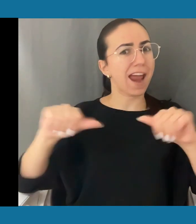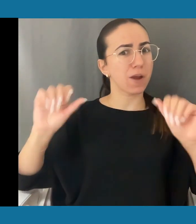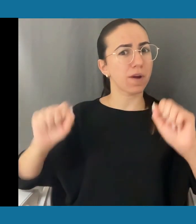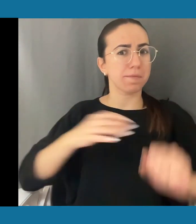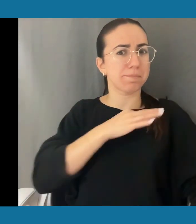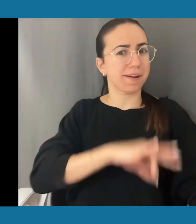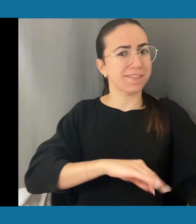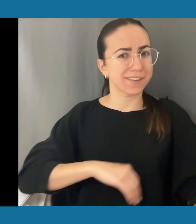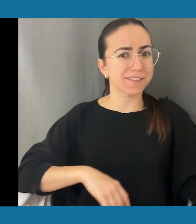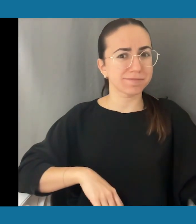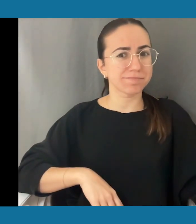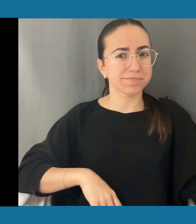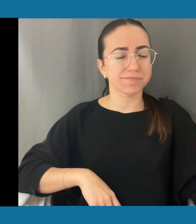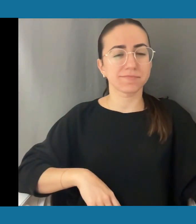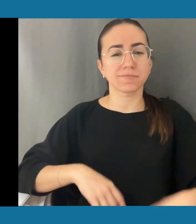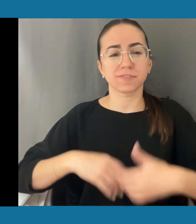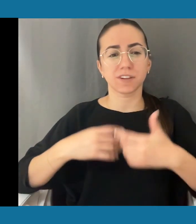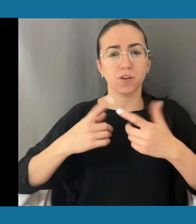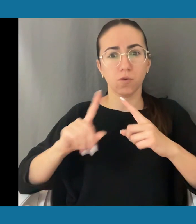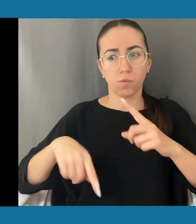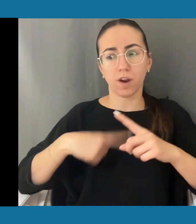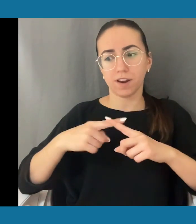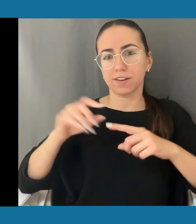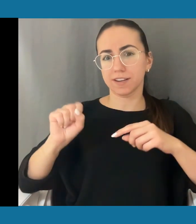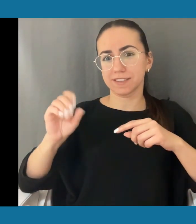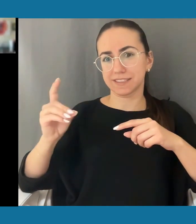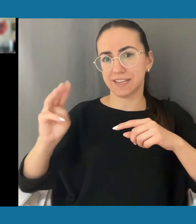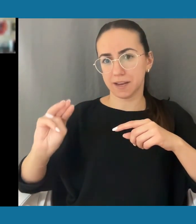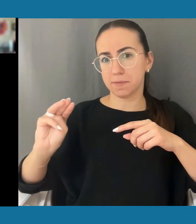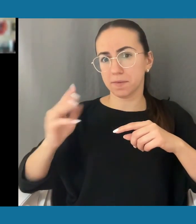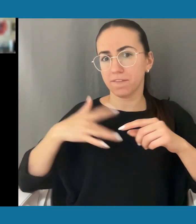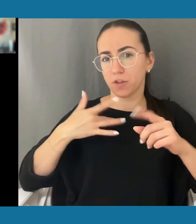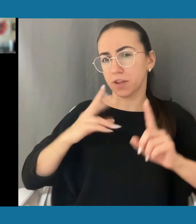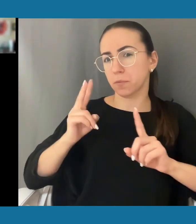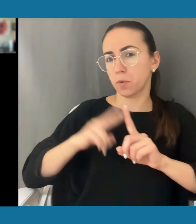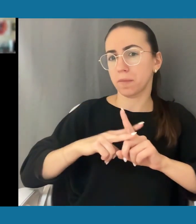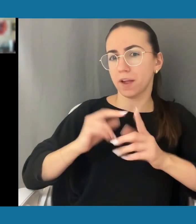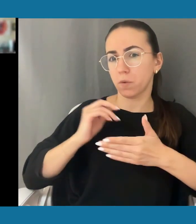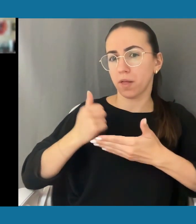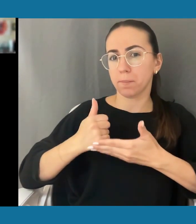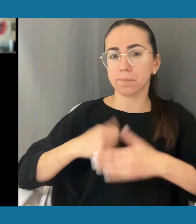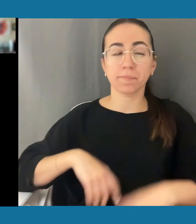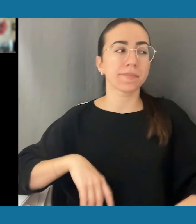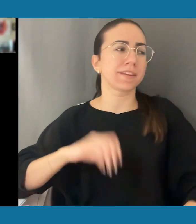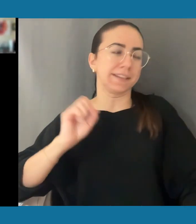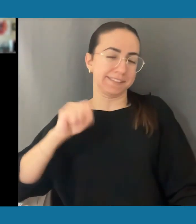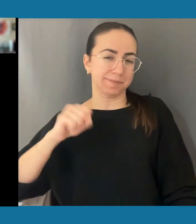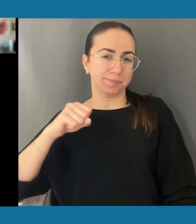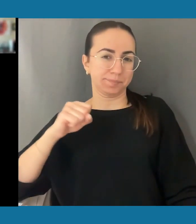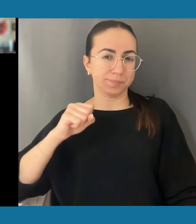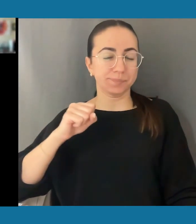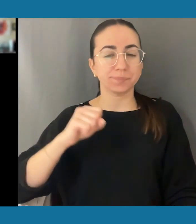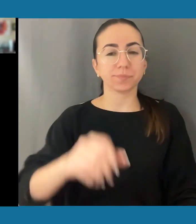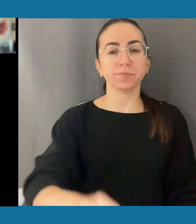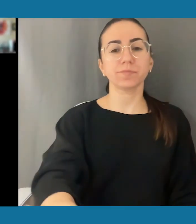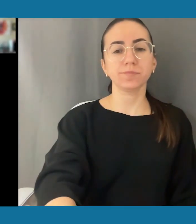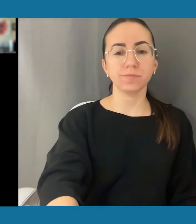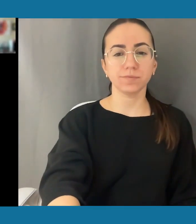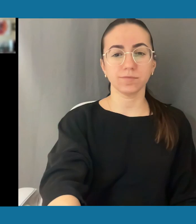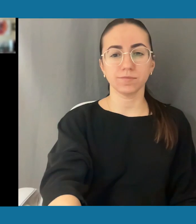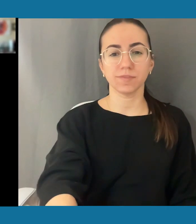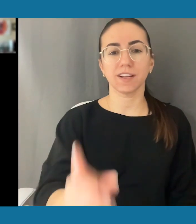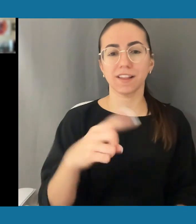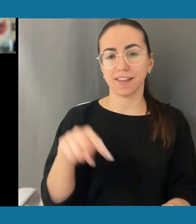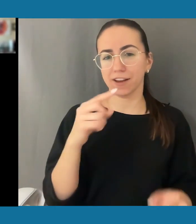comes to supported decision making, I could see that being very helpful. Yeah, and in this situation, you know, we're just saying they're having difficulty